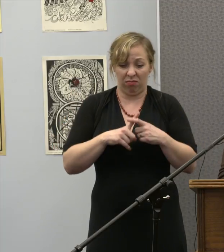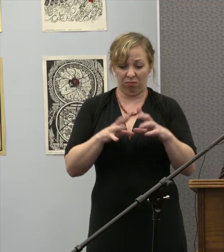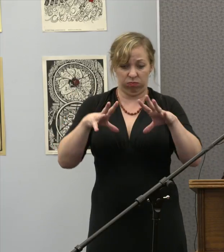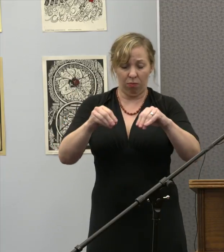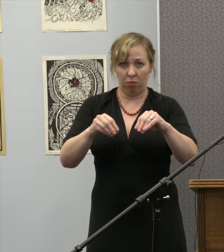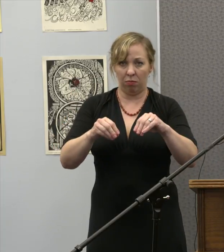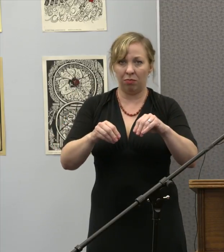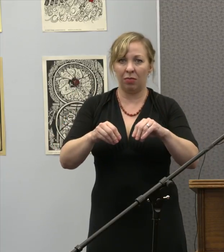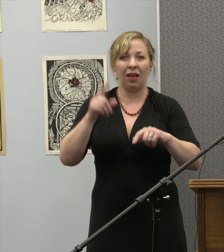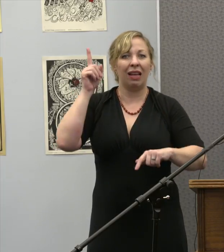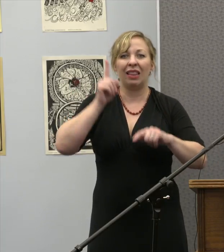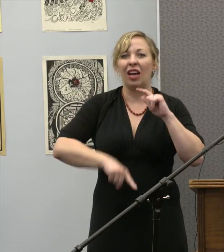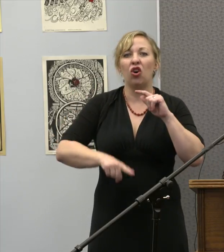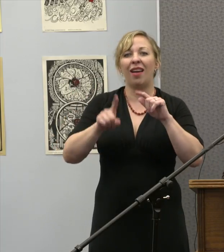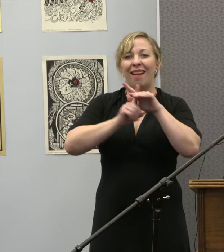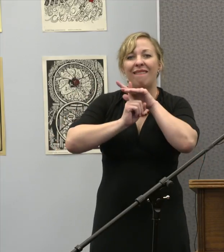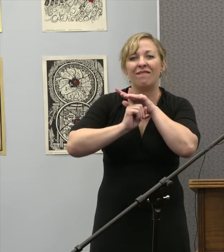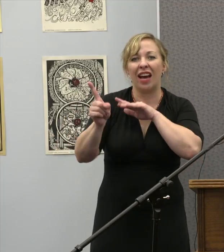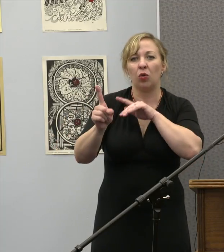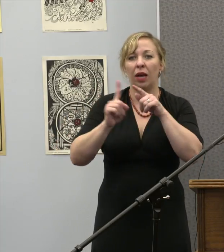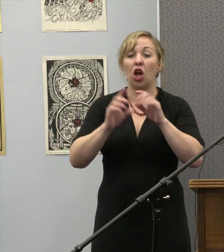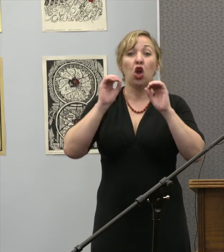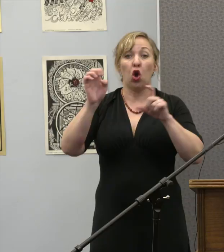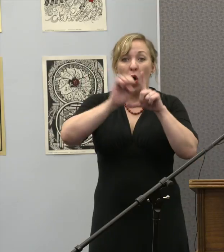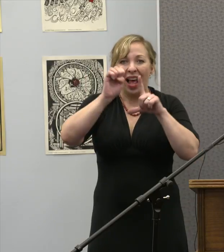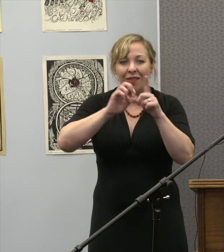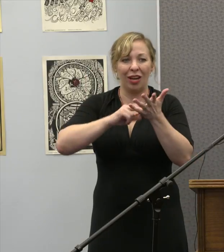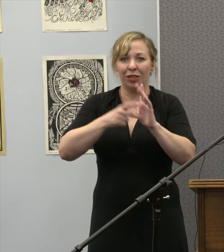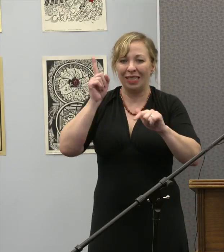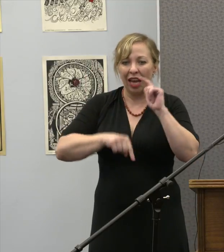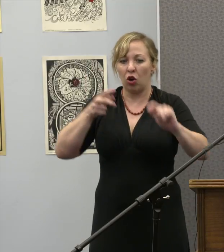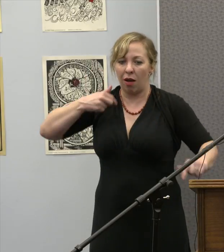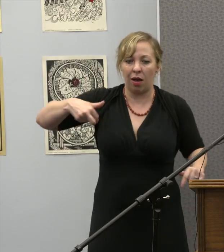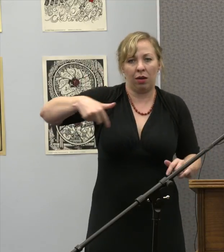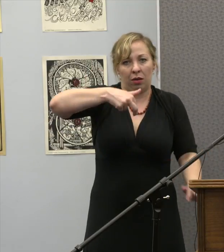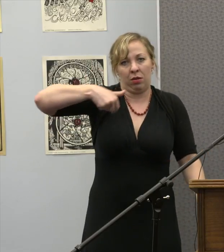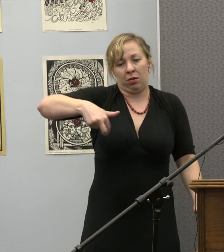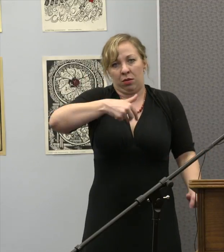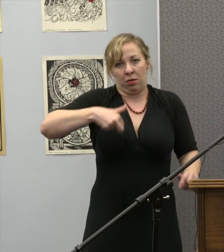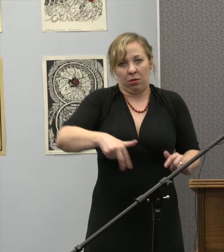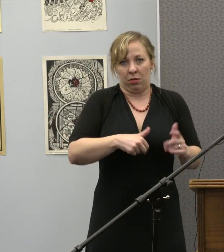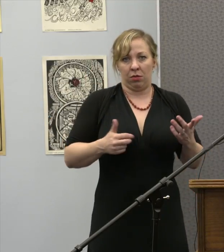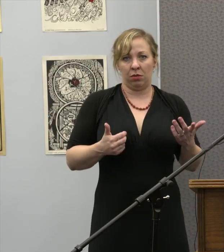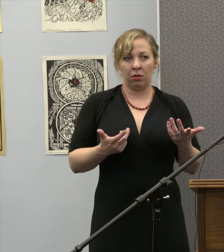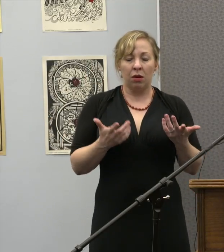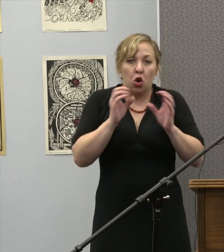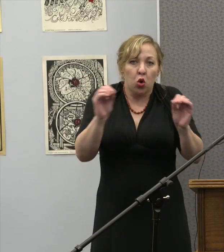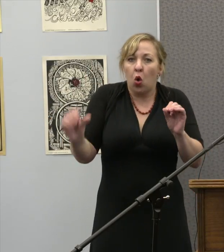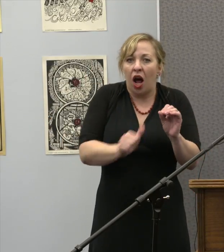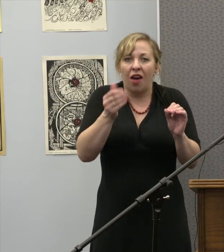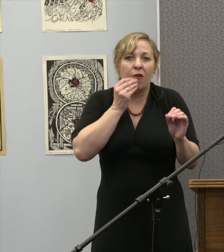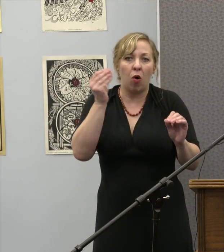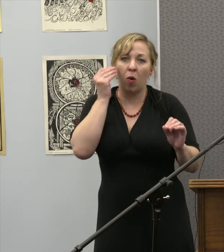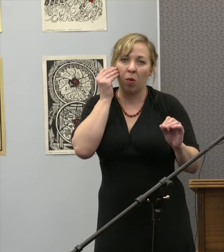many of these residents from descending multiple flights of stairs. And others endured these conditions because they had no other affordable place to stay